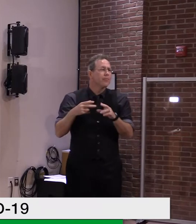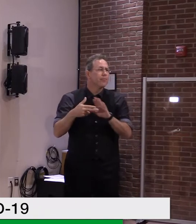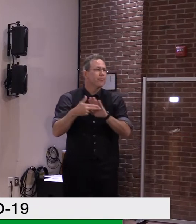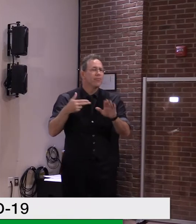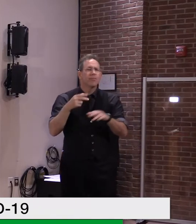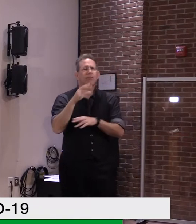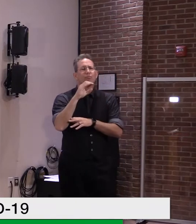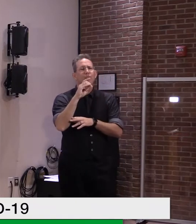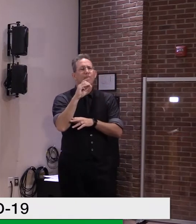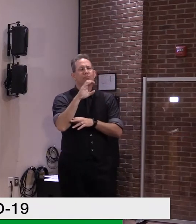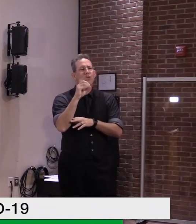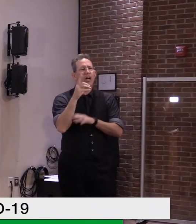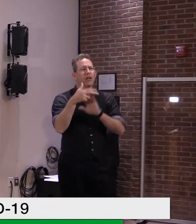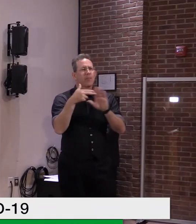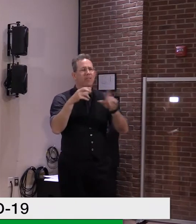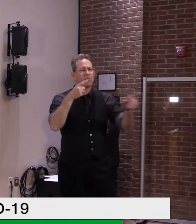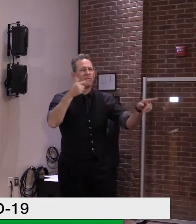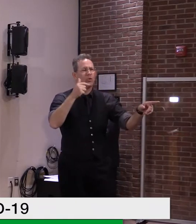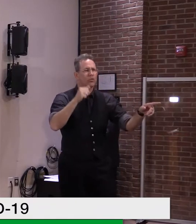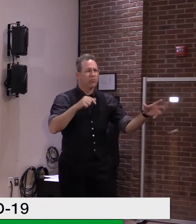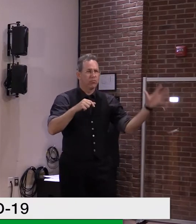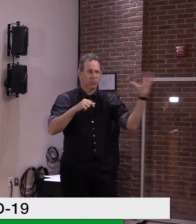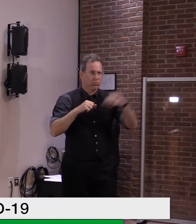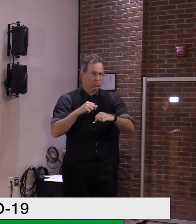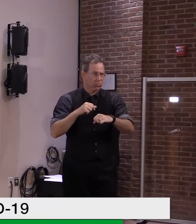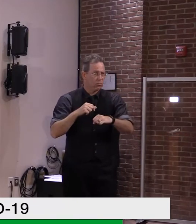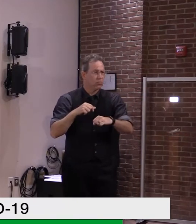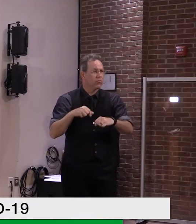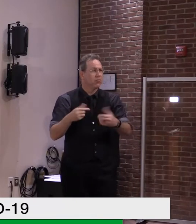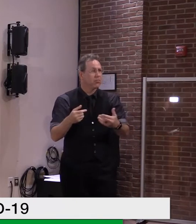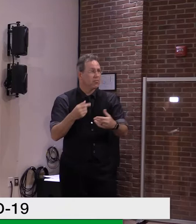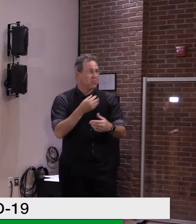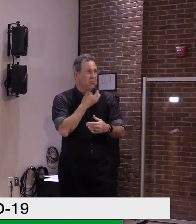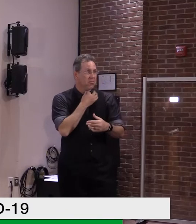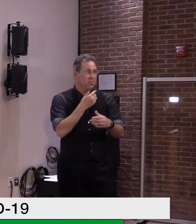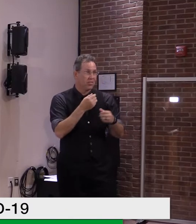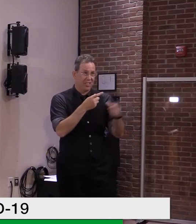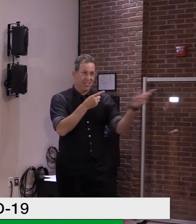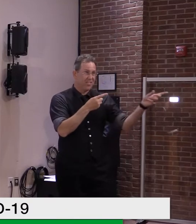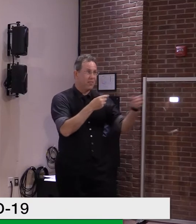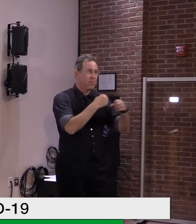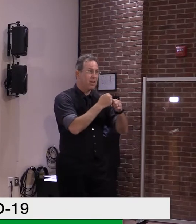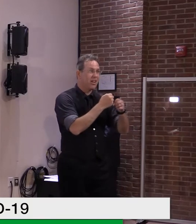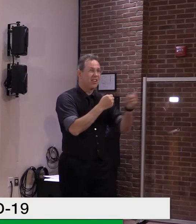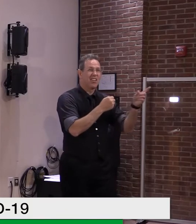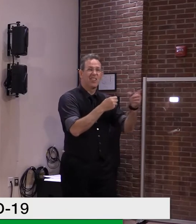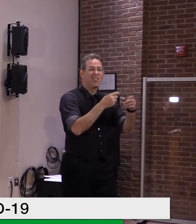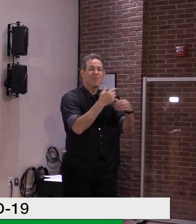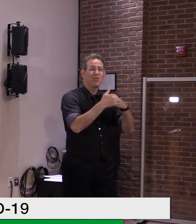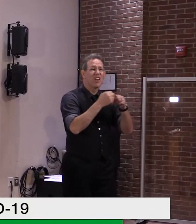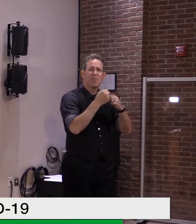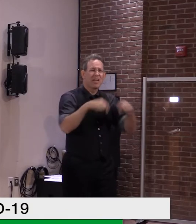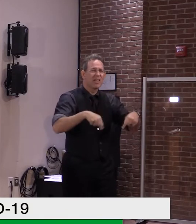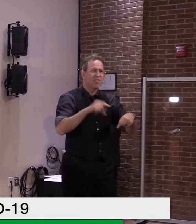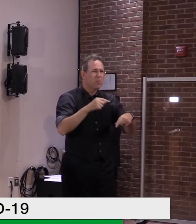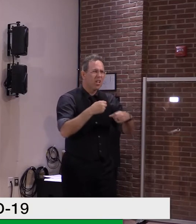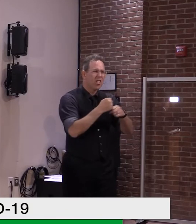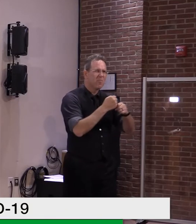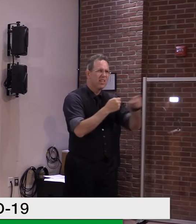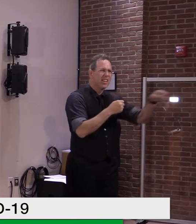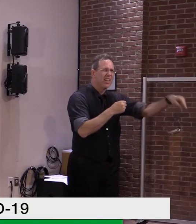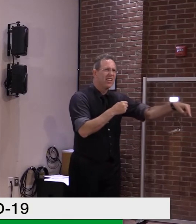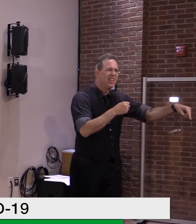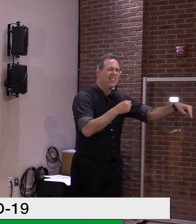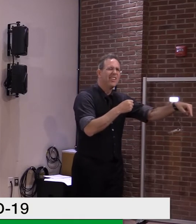the thought is that they're going to produce these out of state. Could they still use the Vermont Bread brand if it's not made in